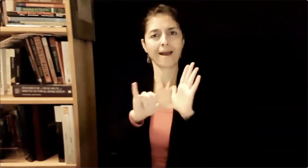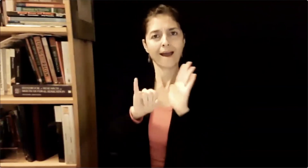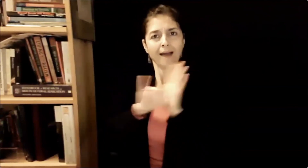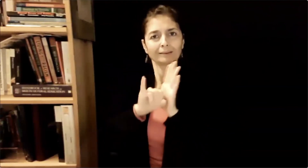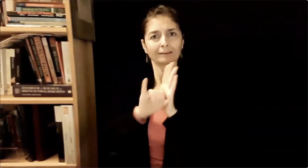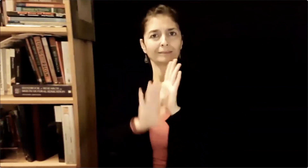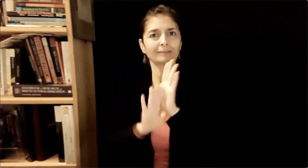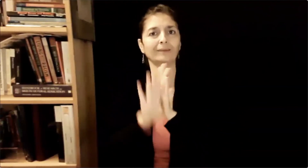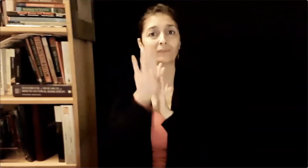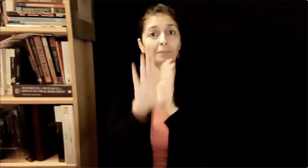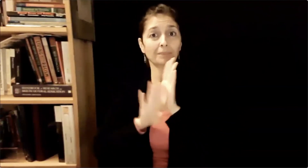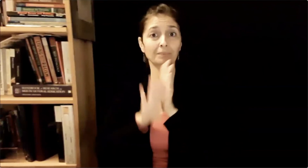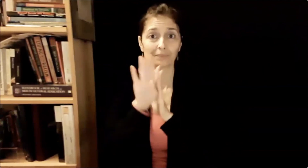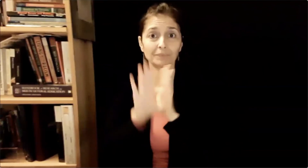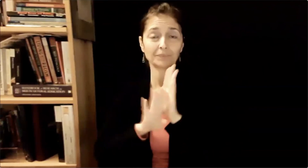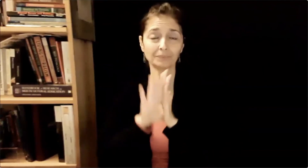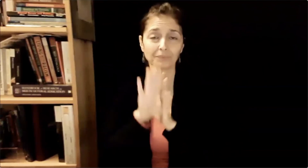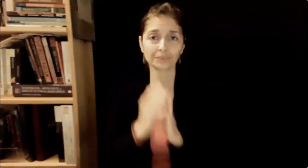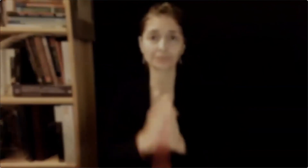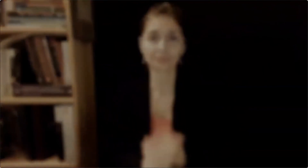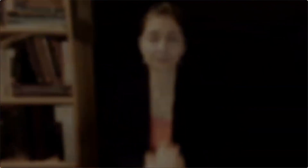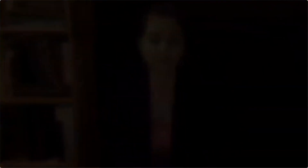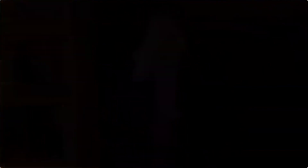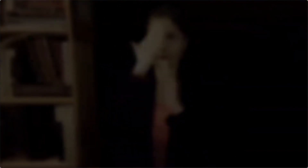plays an enormous role in identity development.